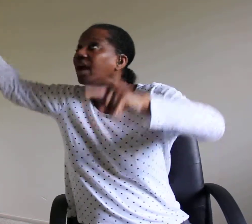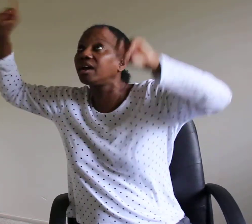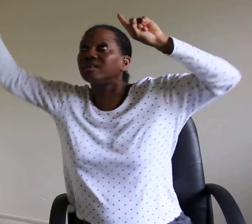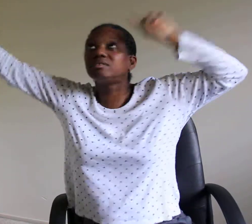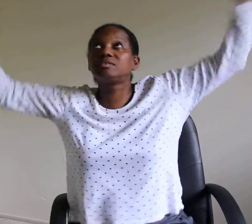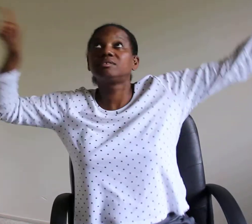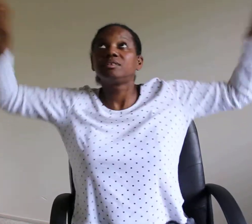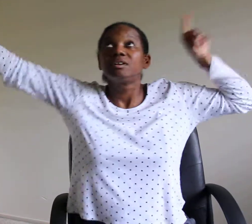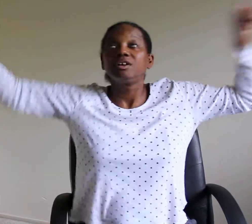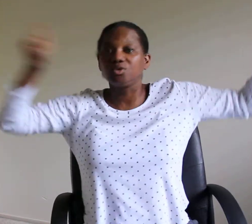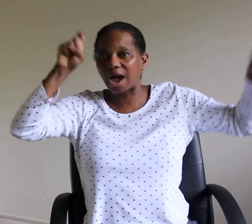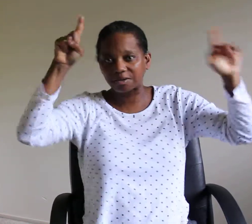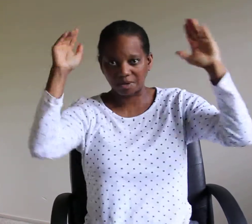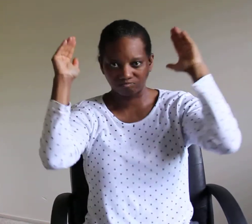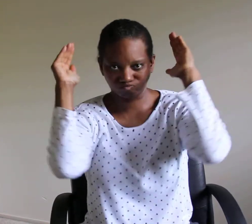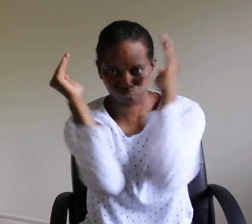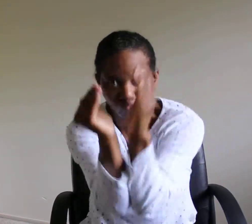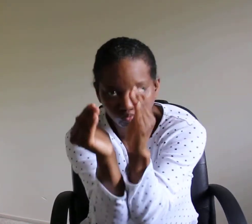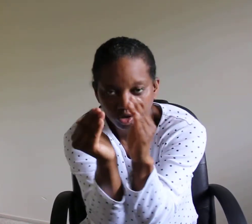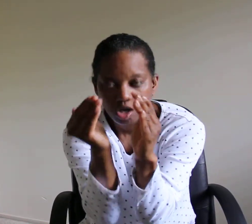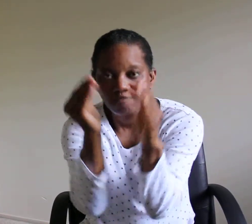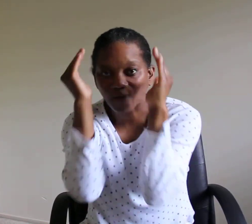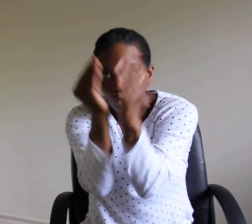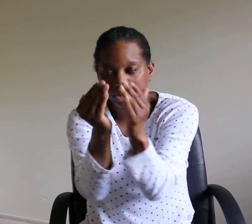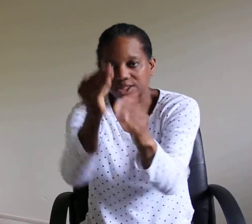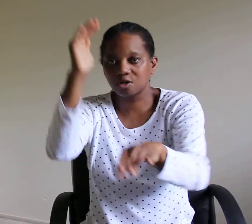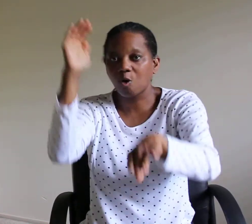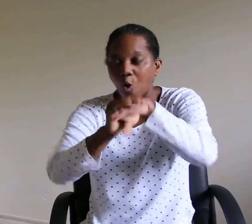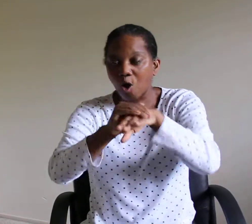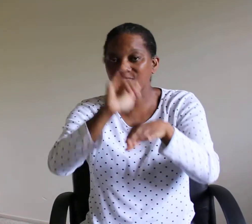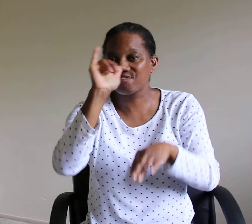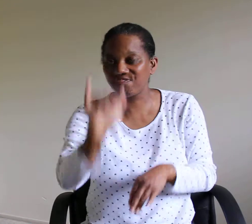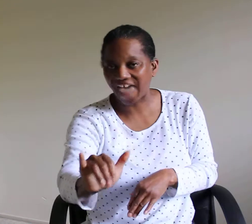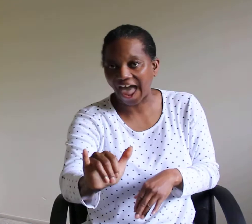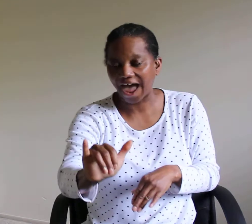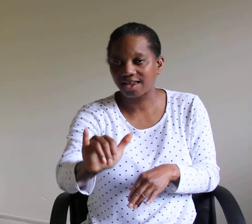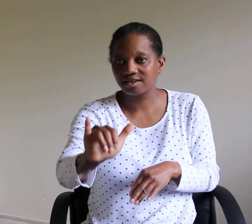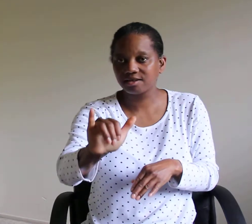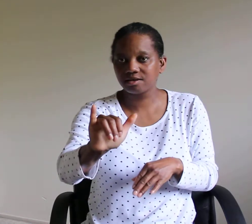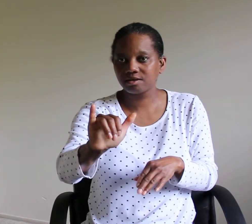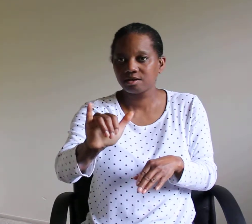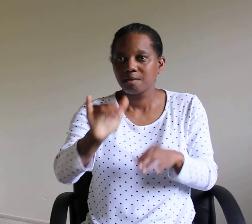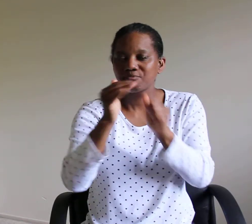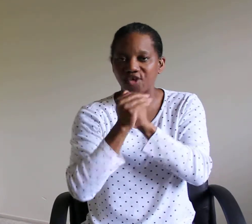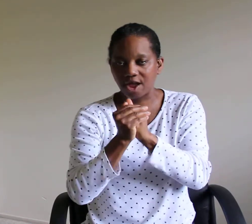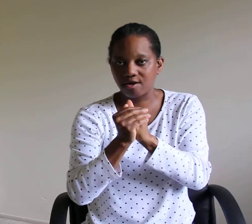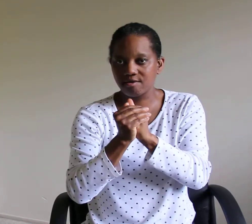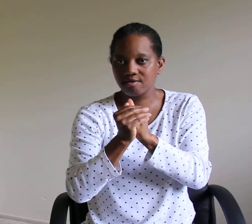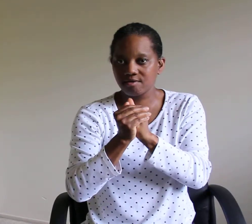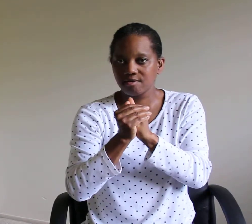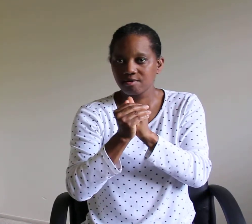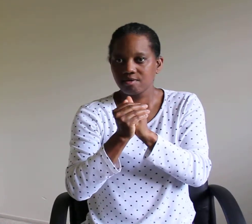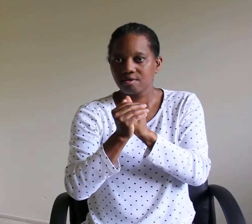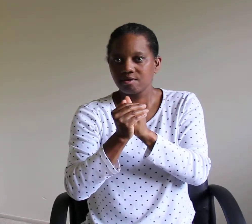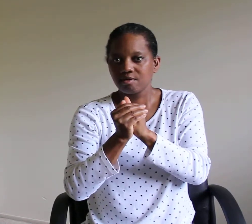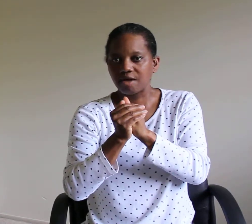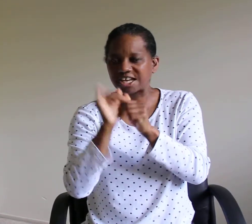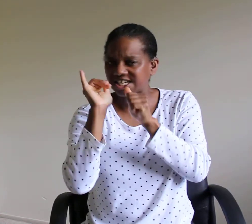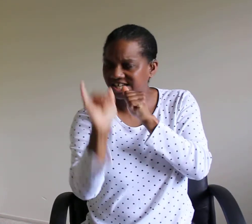things. You got to be focused on that prayer. And